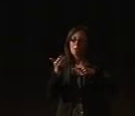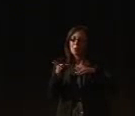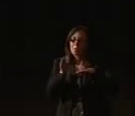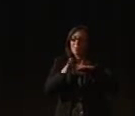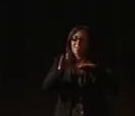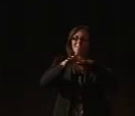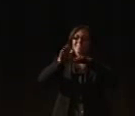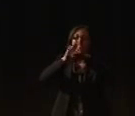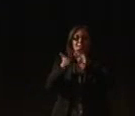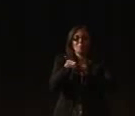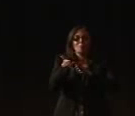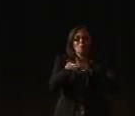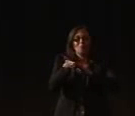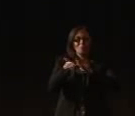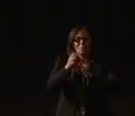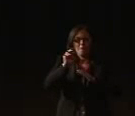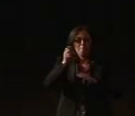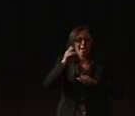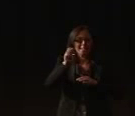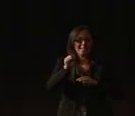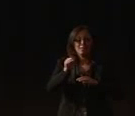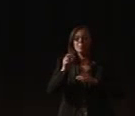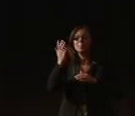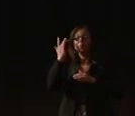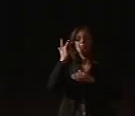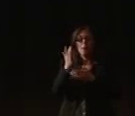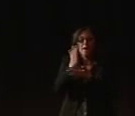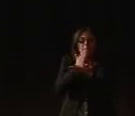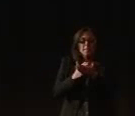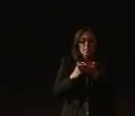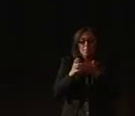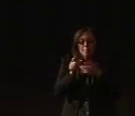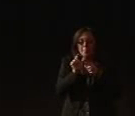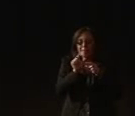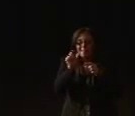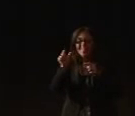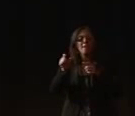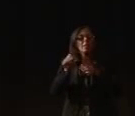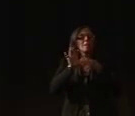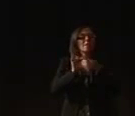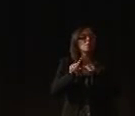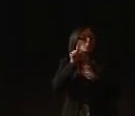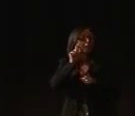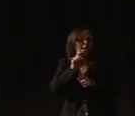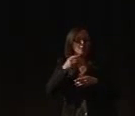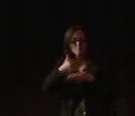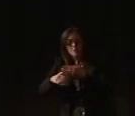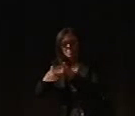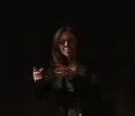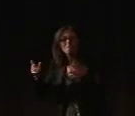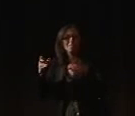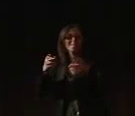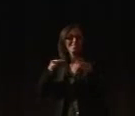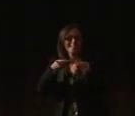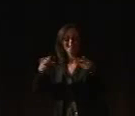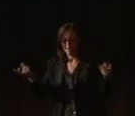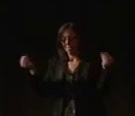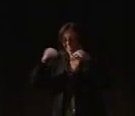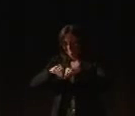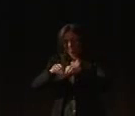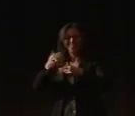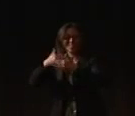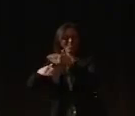large. There is sexual reproductions and so on. What about the mechanism that allow for ideas